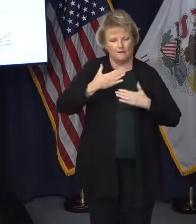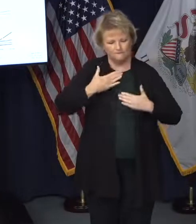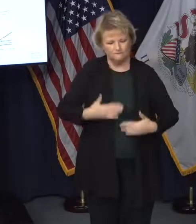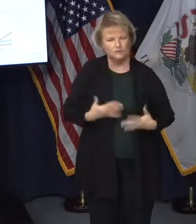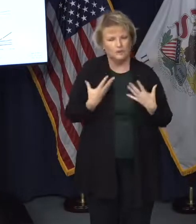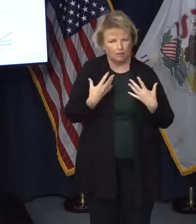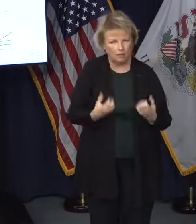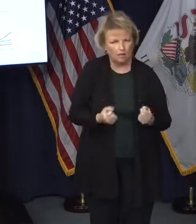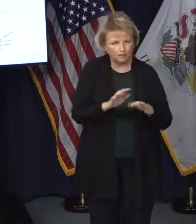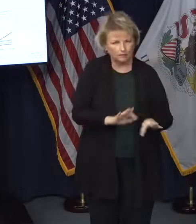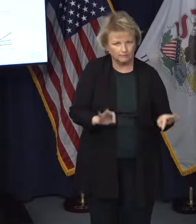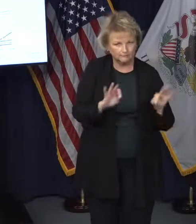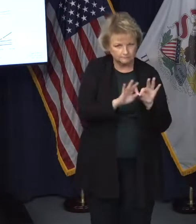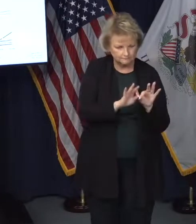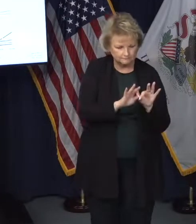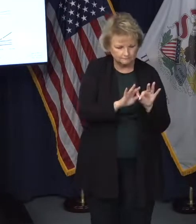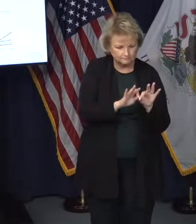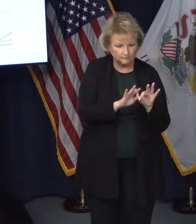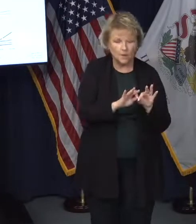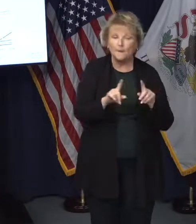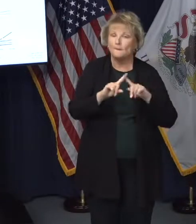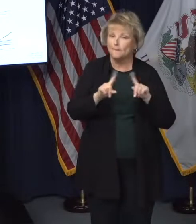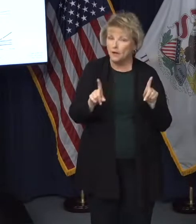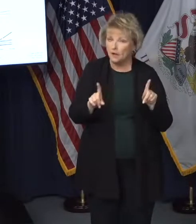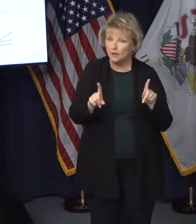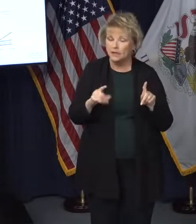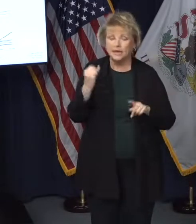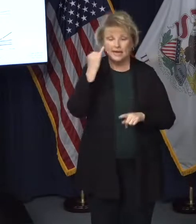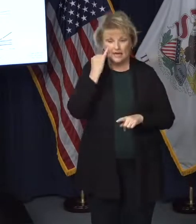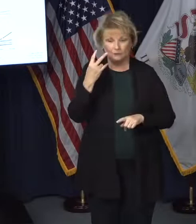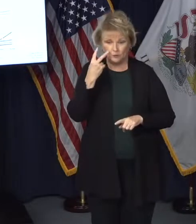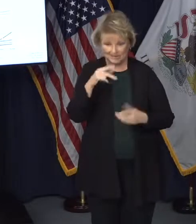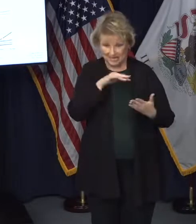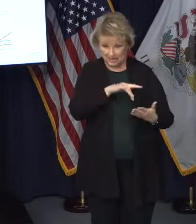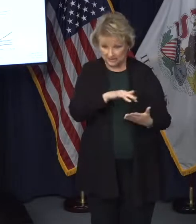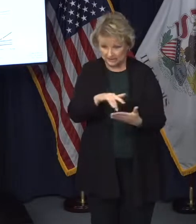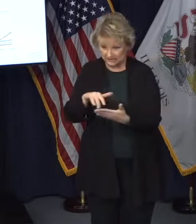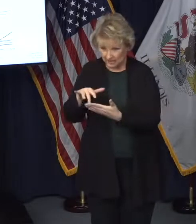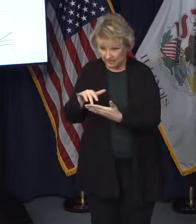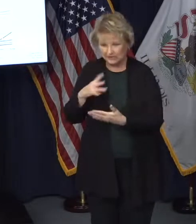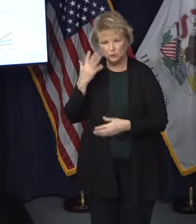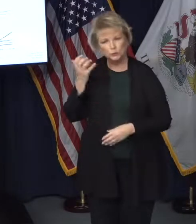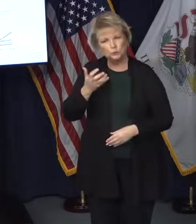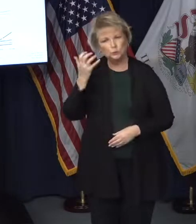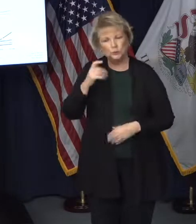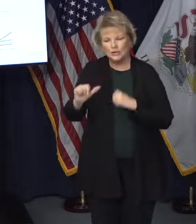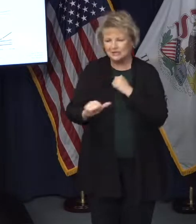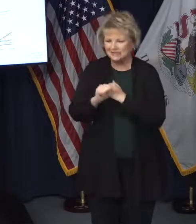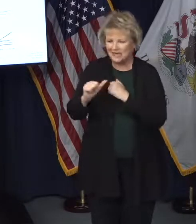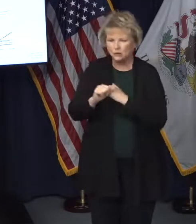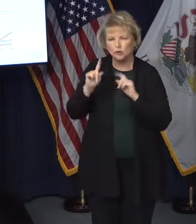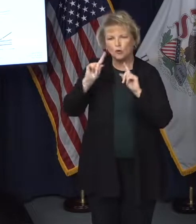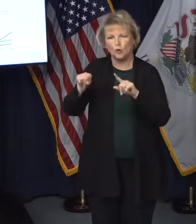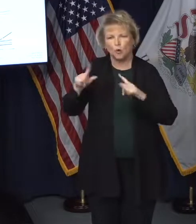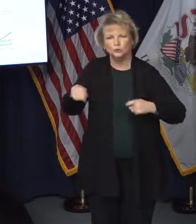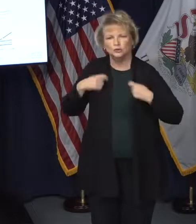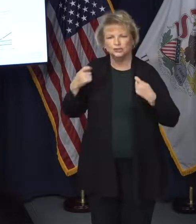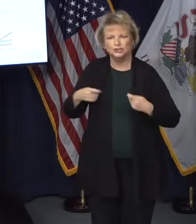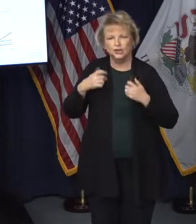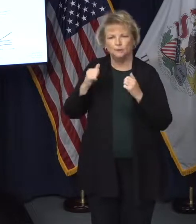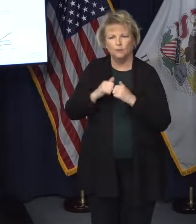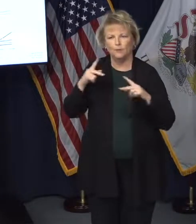physical well-being. And yet, when you look at the studies, there is more danger in fitness centers where people